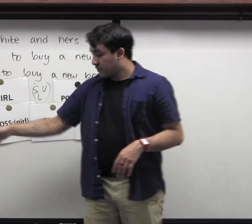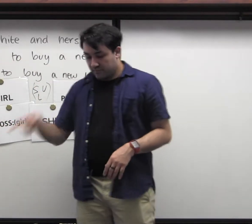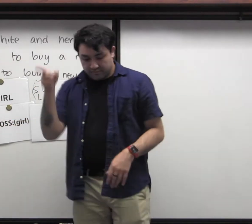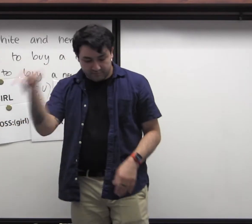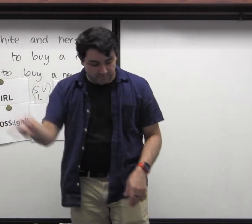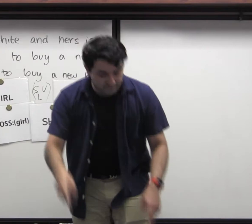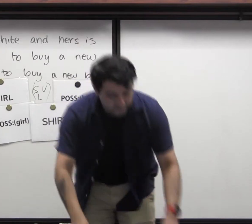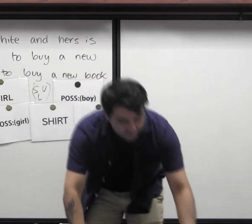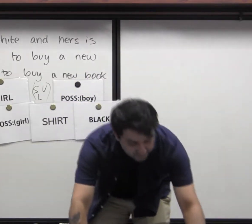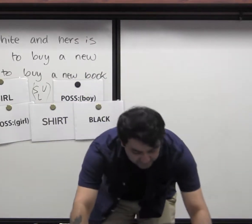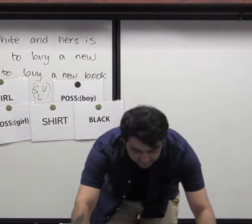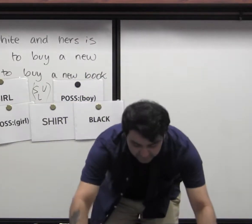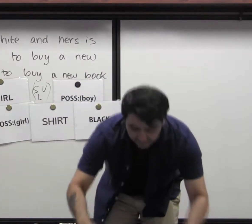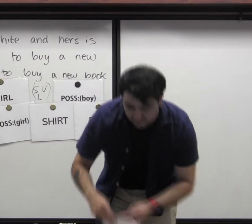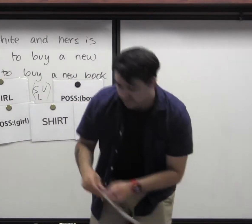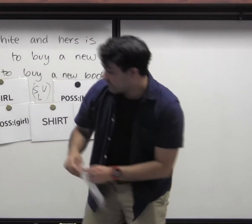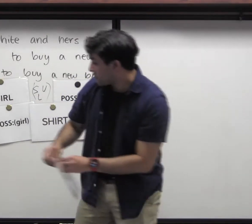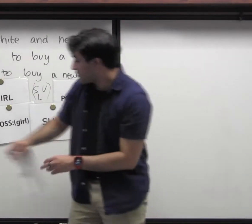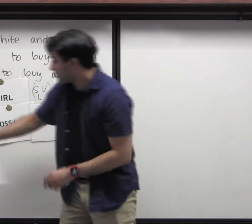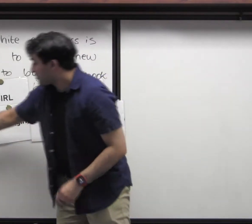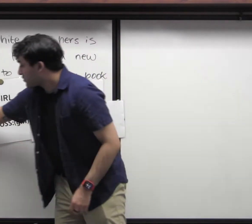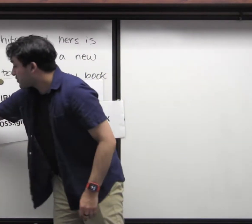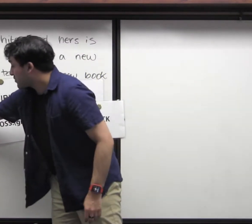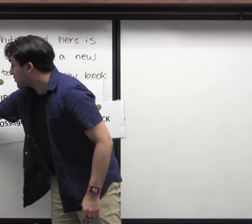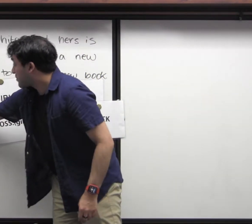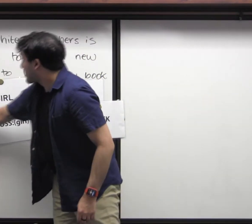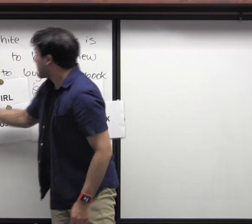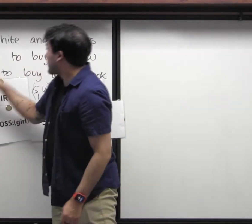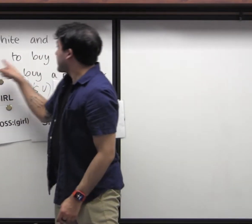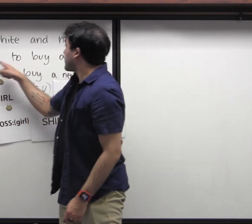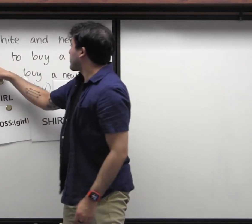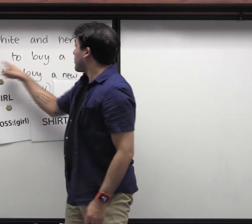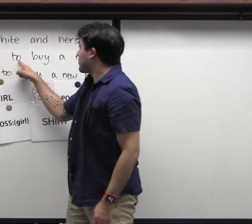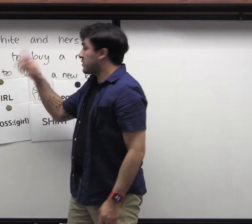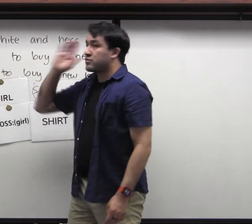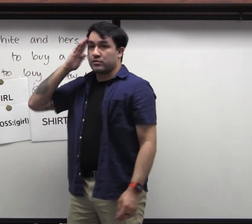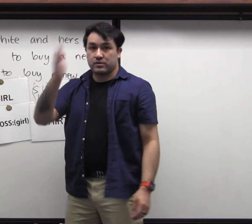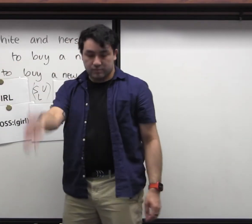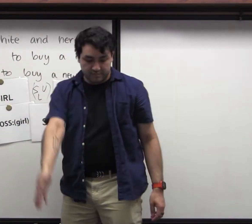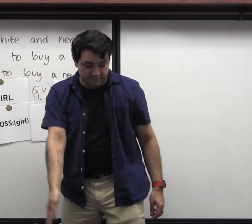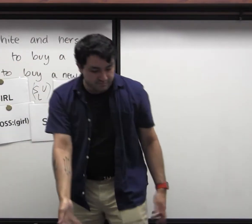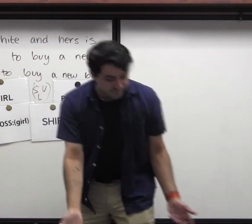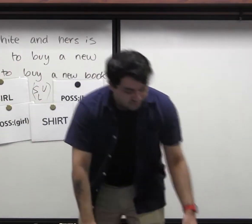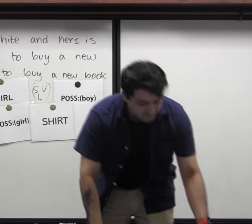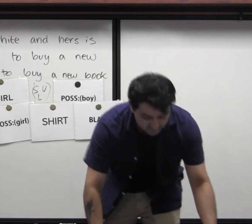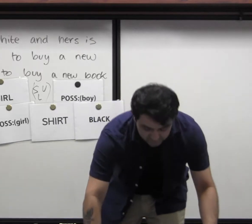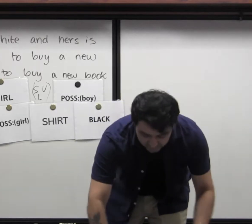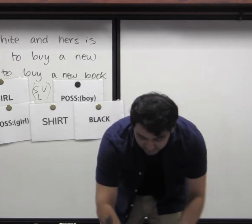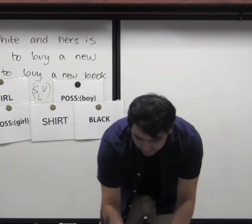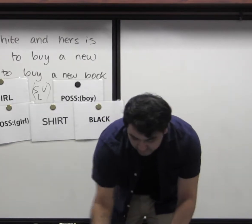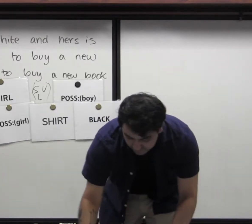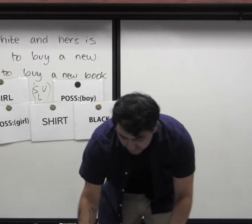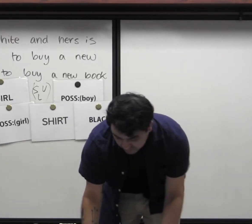his, and that's my setup. Shirt, white, and girl, hers, shirt black. So you could do it that